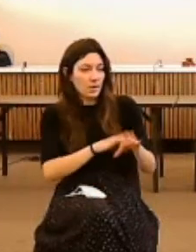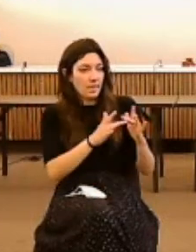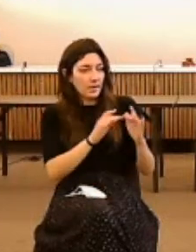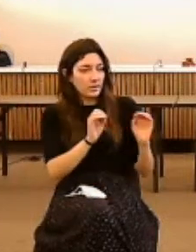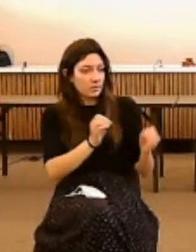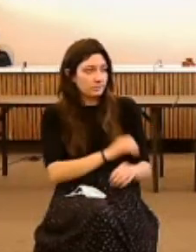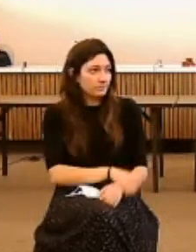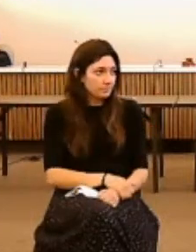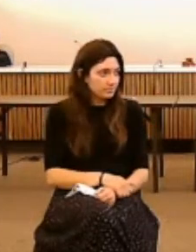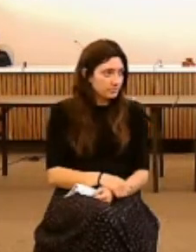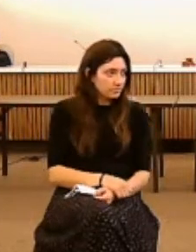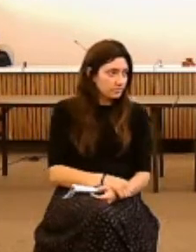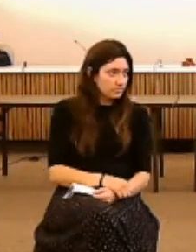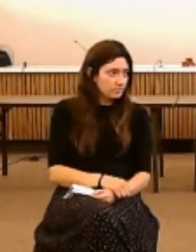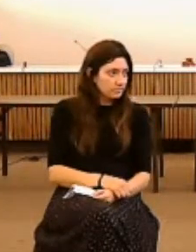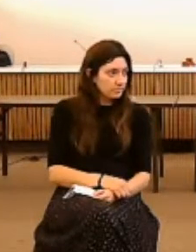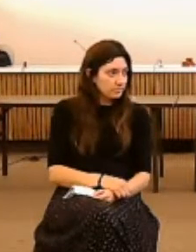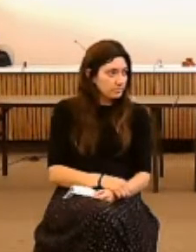online.